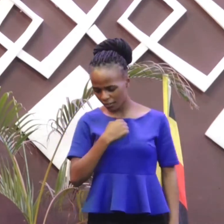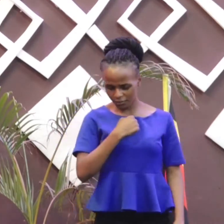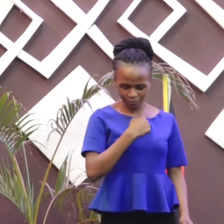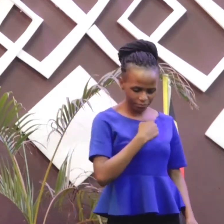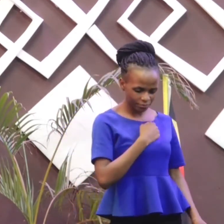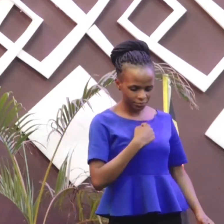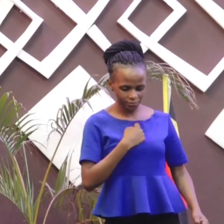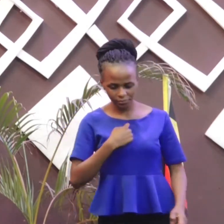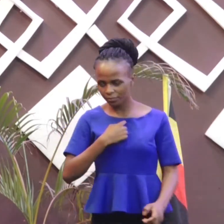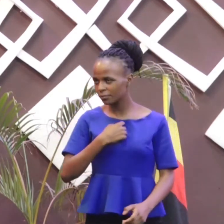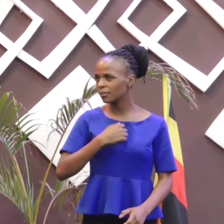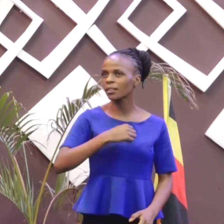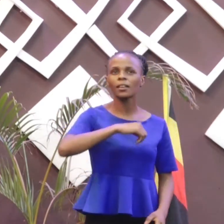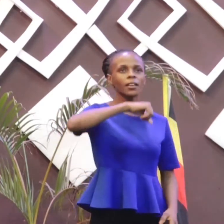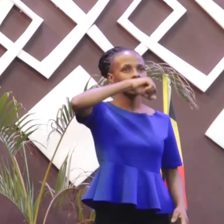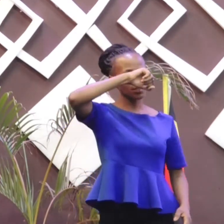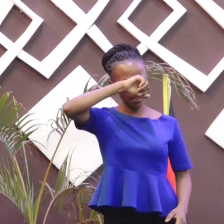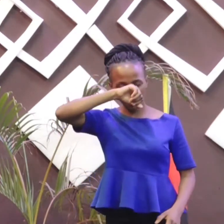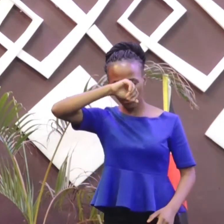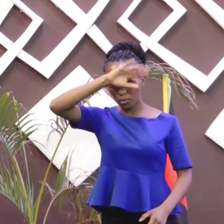Yanjagala Kabaka